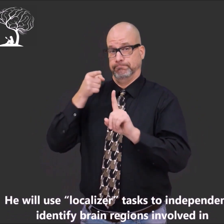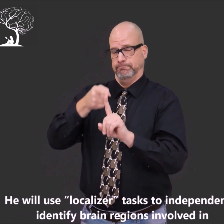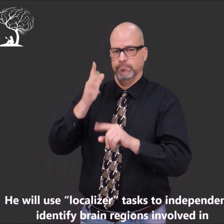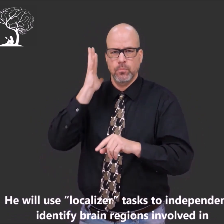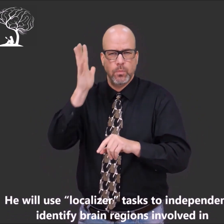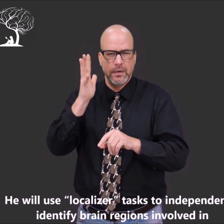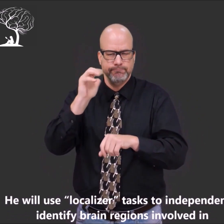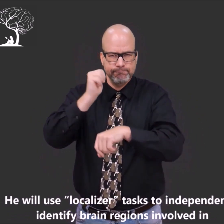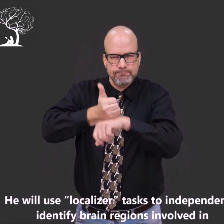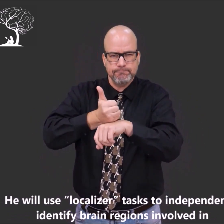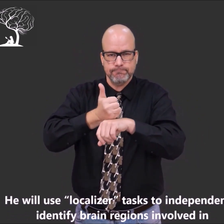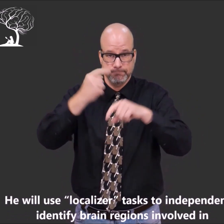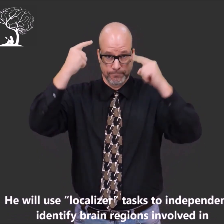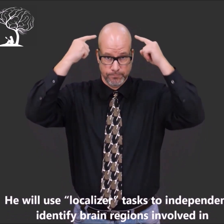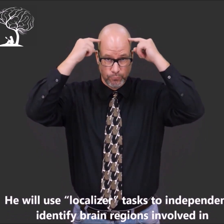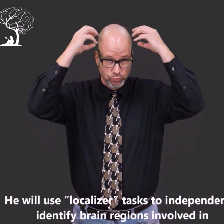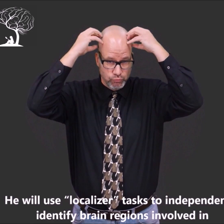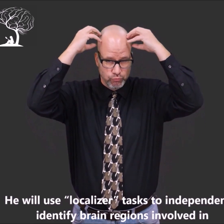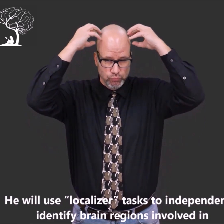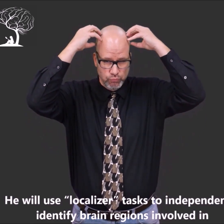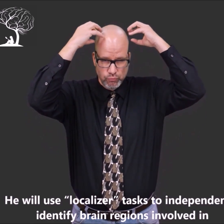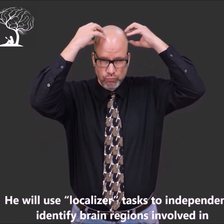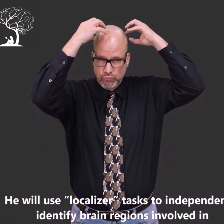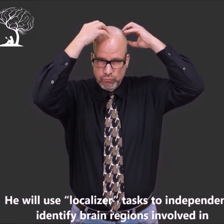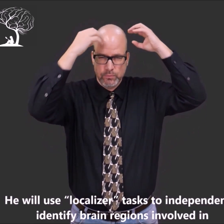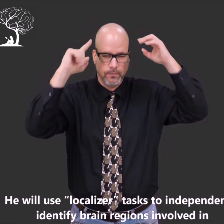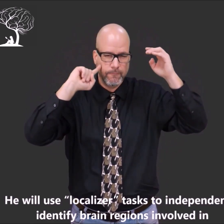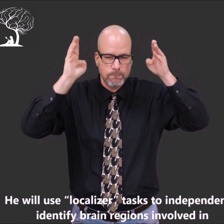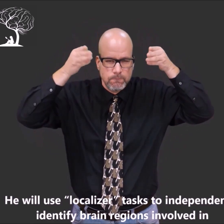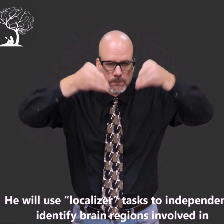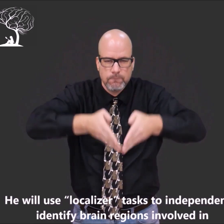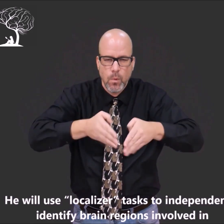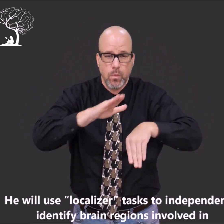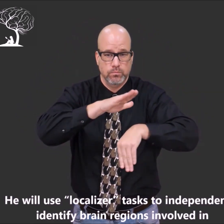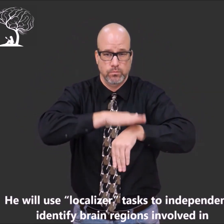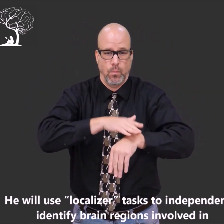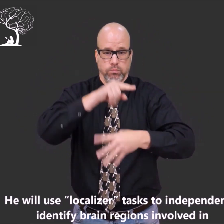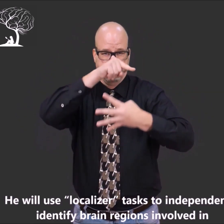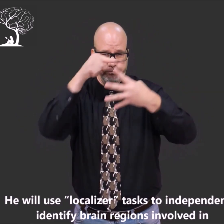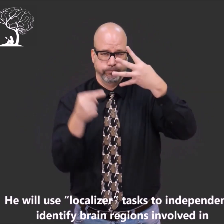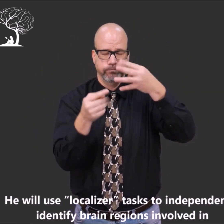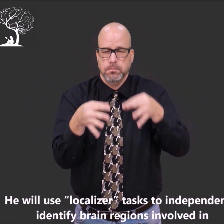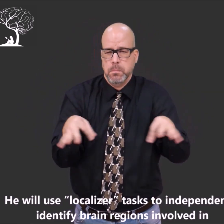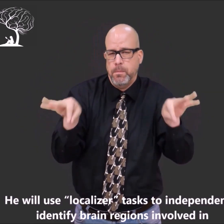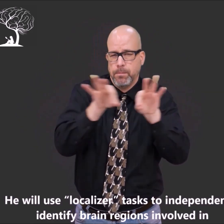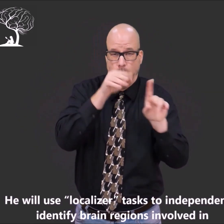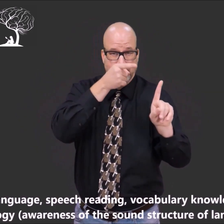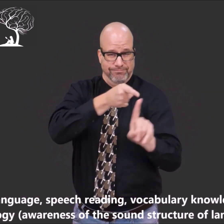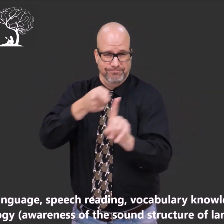He will use localizer tasks to independently identify brain regions involved in